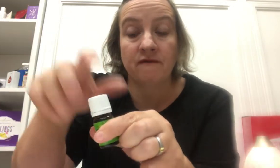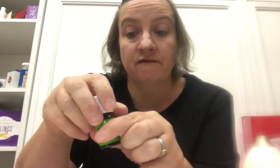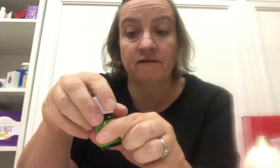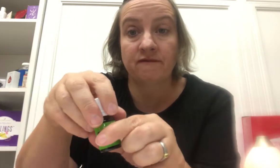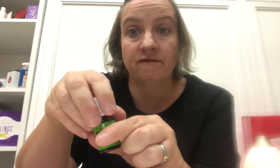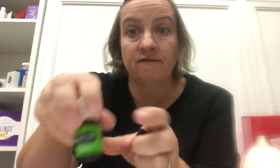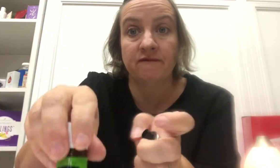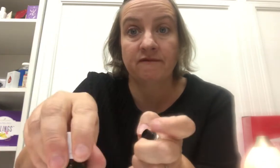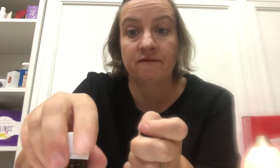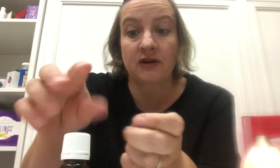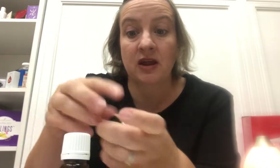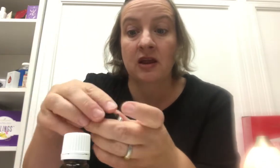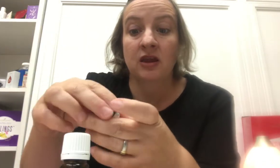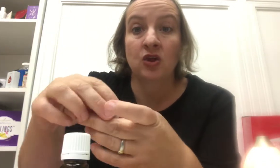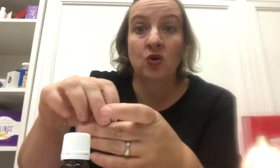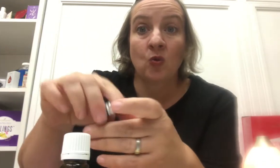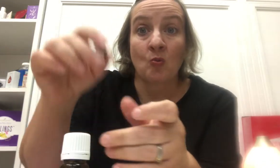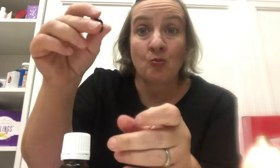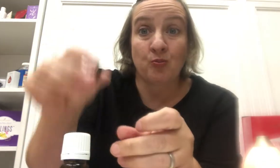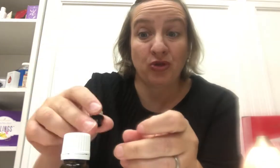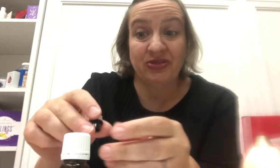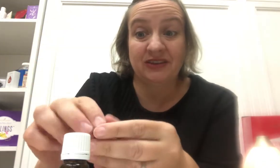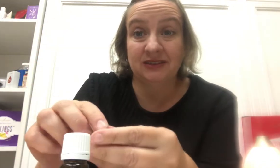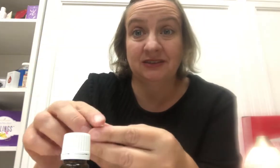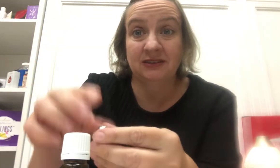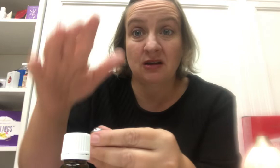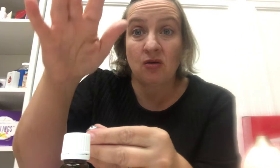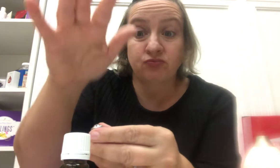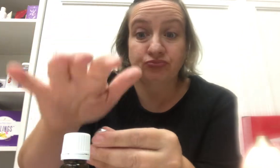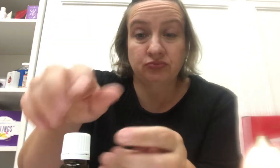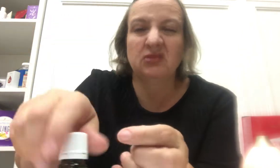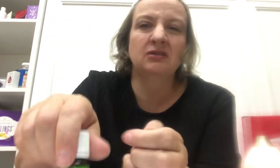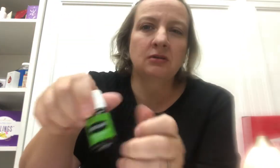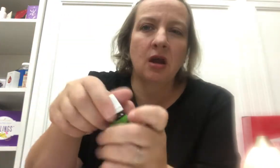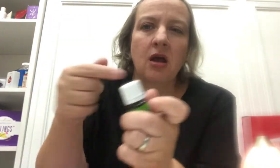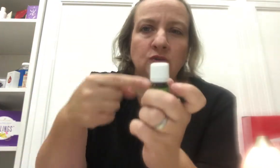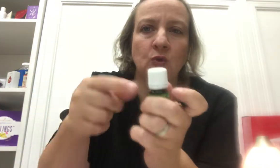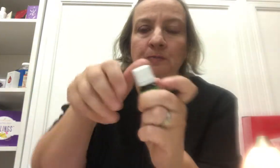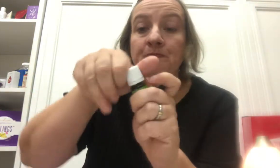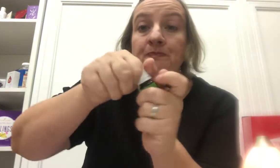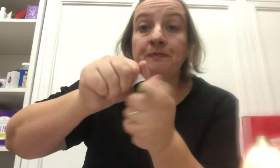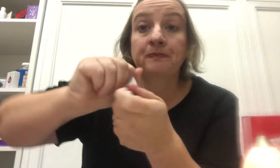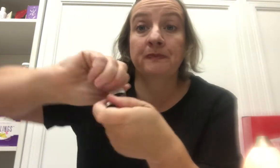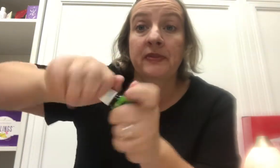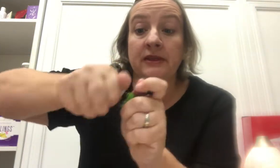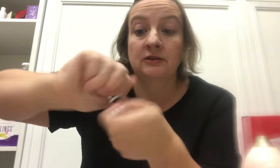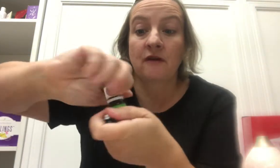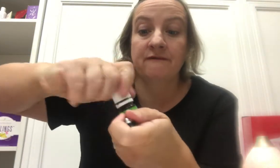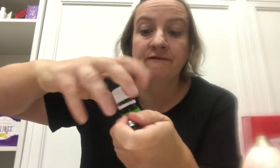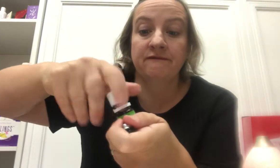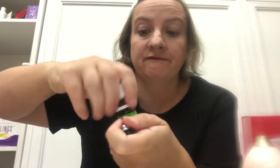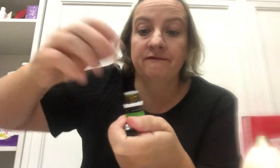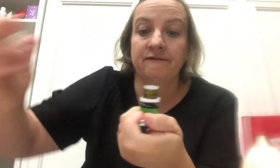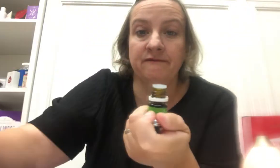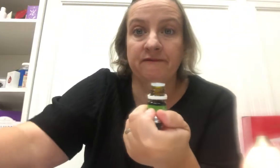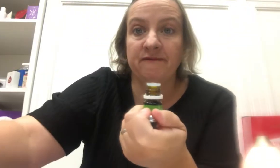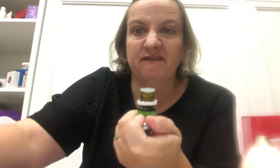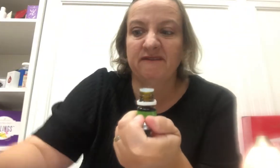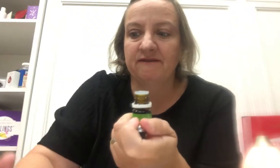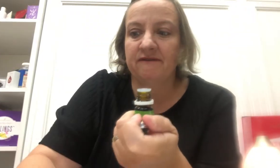take off the lid and put this roller ball. You know what? I'm just going to show you how this works here. So you're going to open this